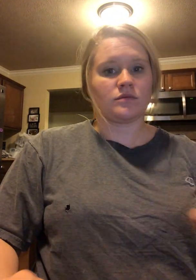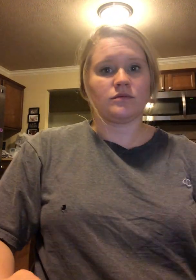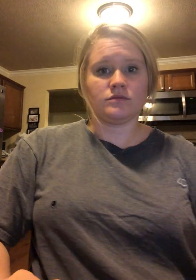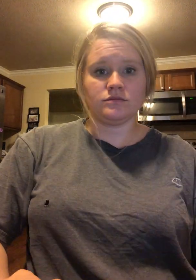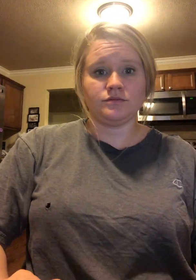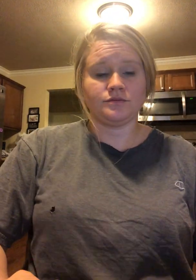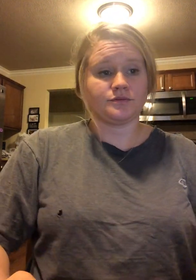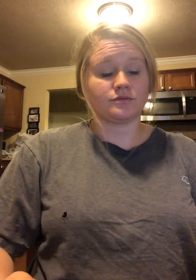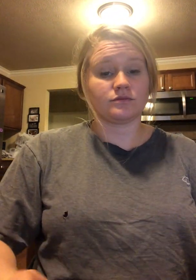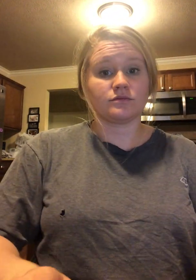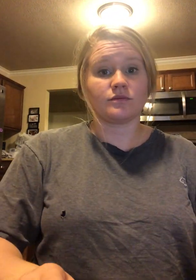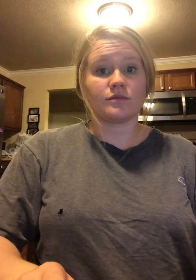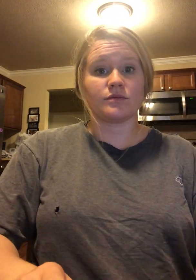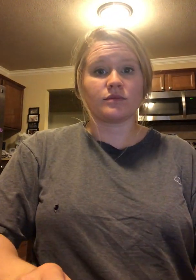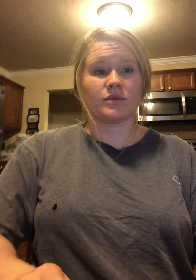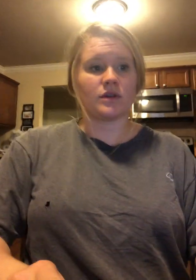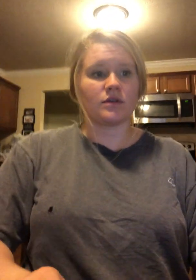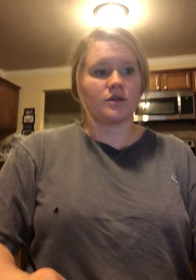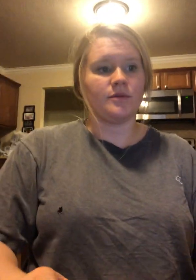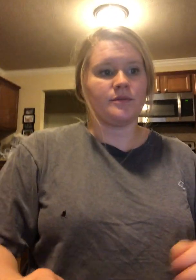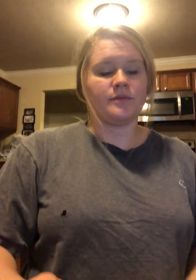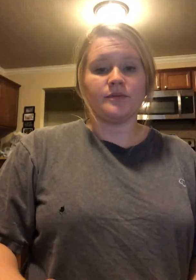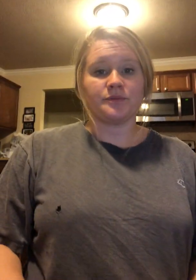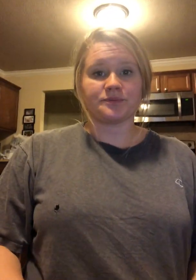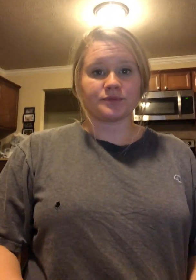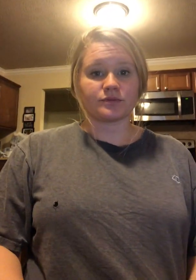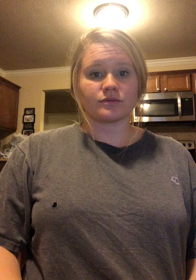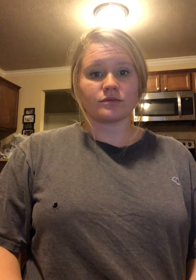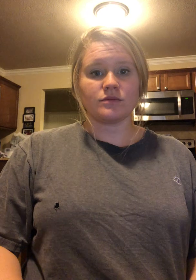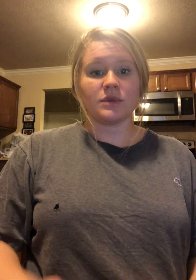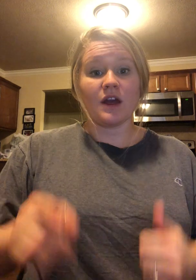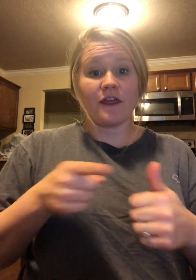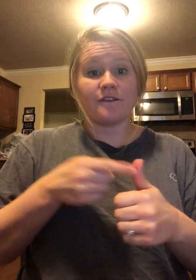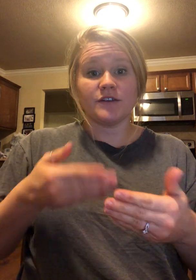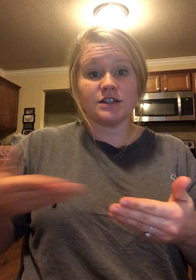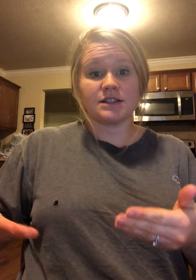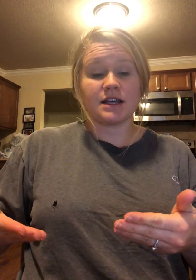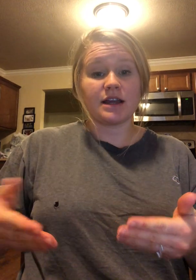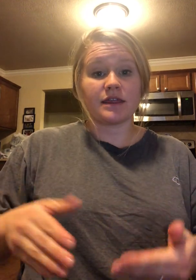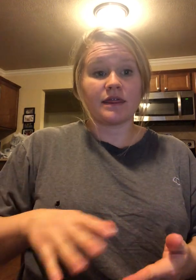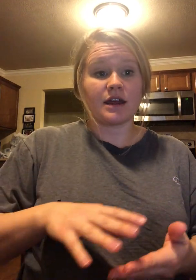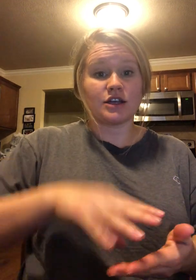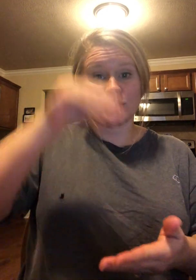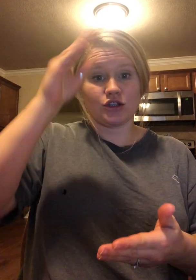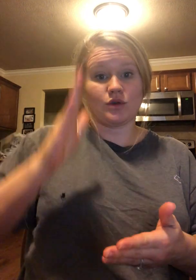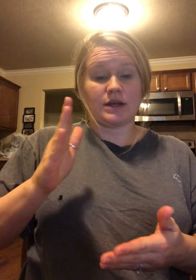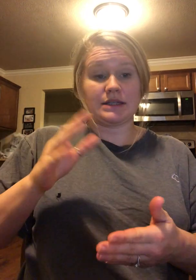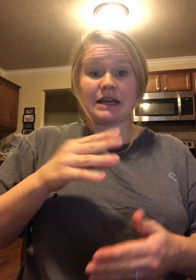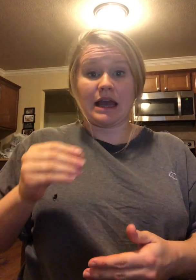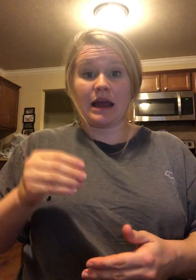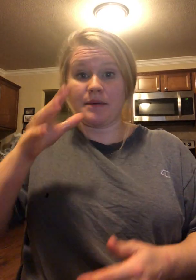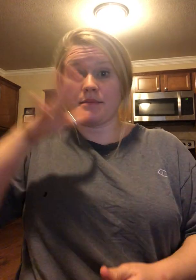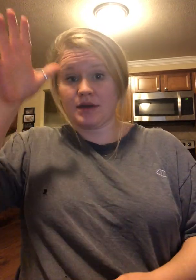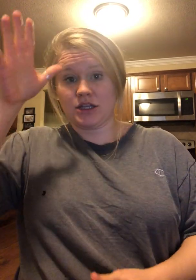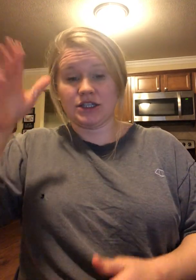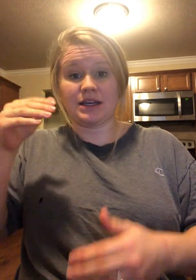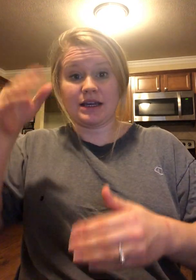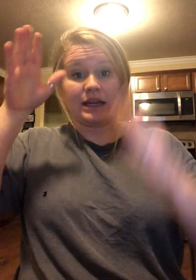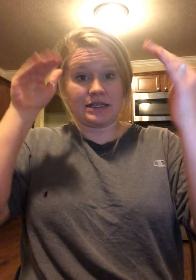morning, Tammy. Good morning. Good morning, Mia. The first thing that students and parents can expect when they walk into a kindergarten classroom